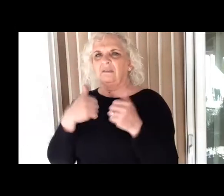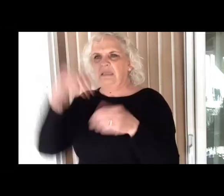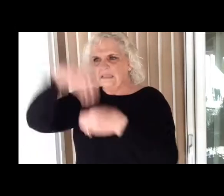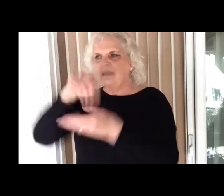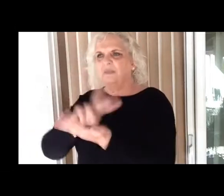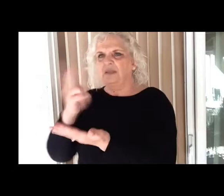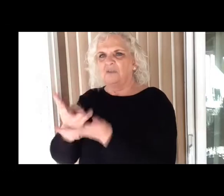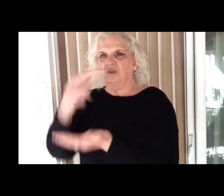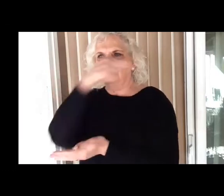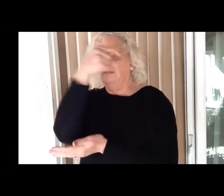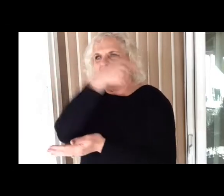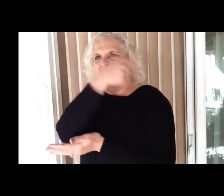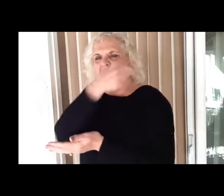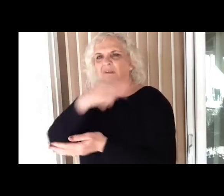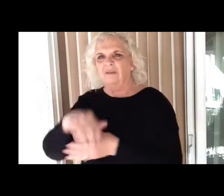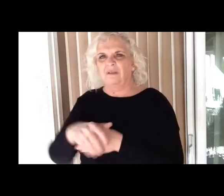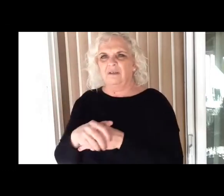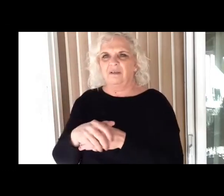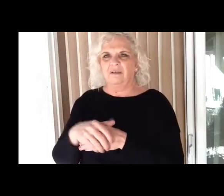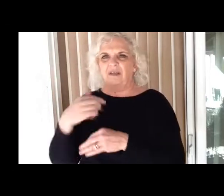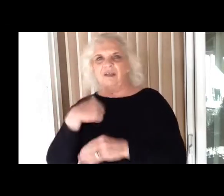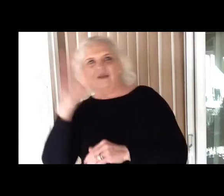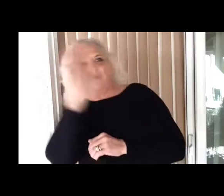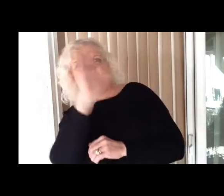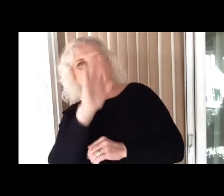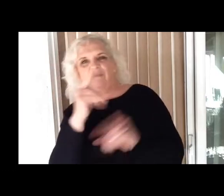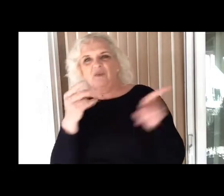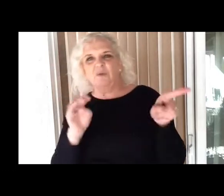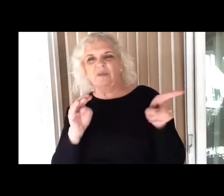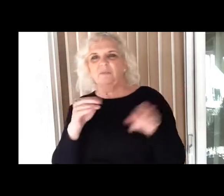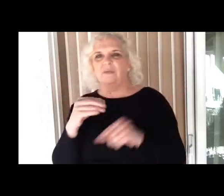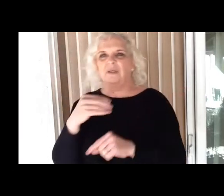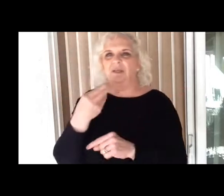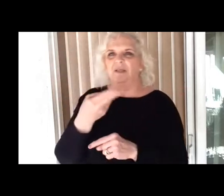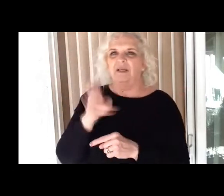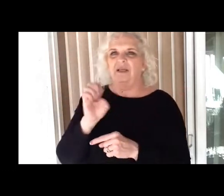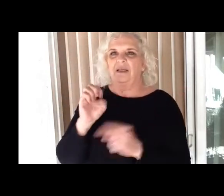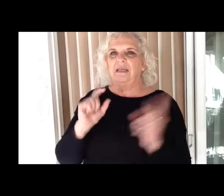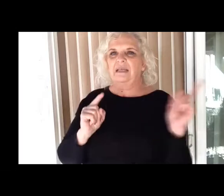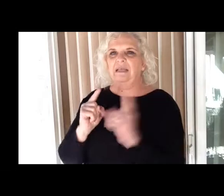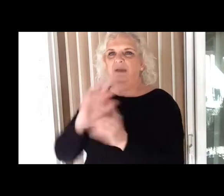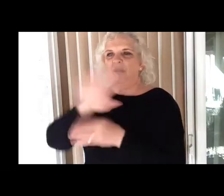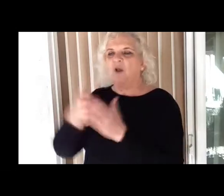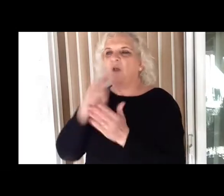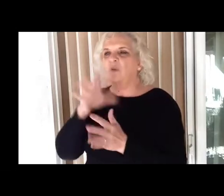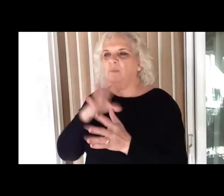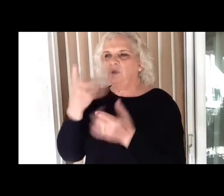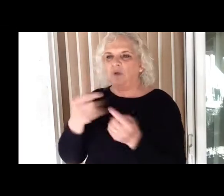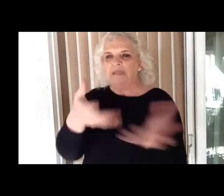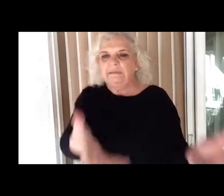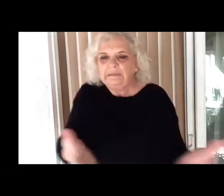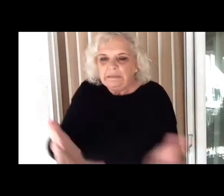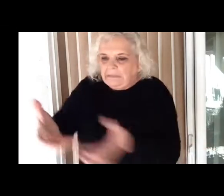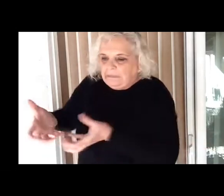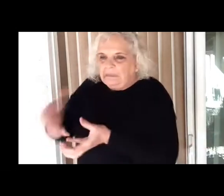kitchen." And I waved at him, and he came in. And all the ladies were trying to get the cake from him,